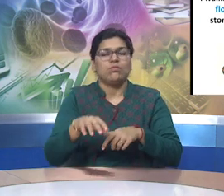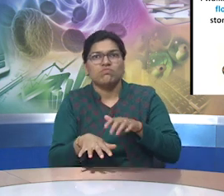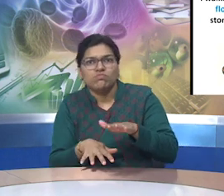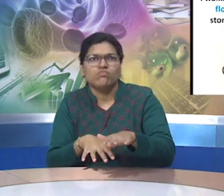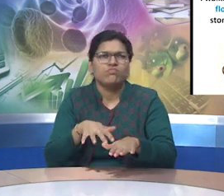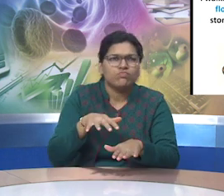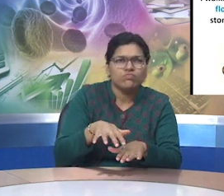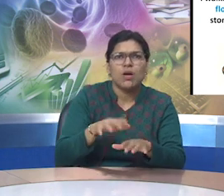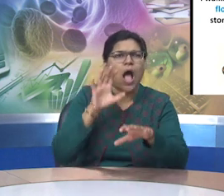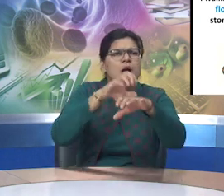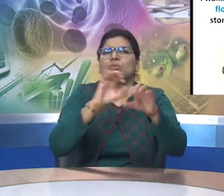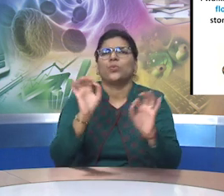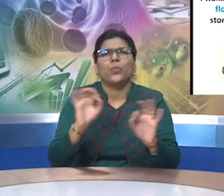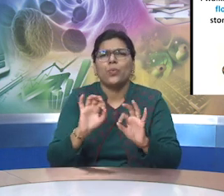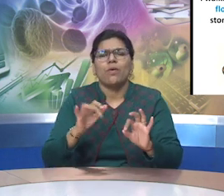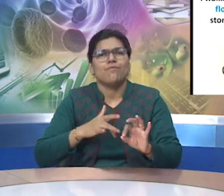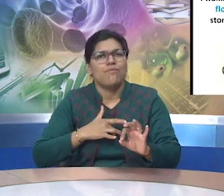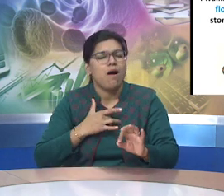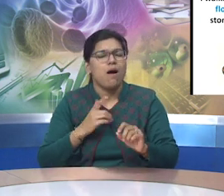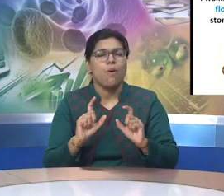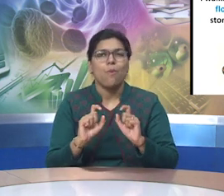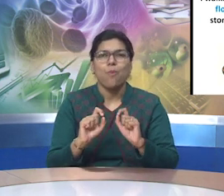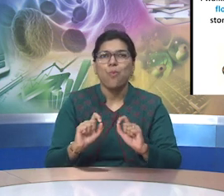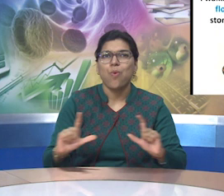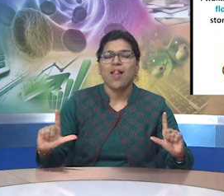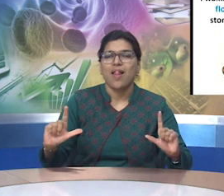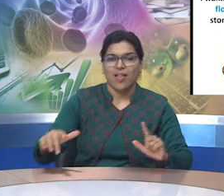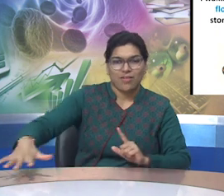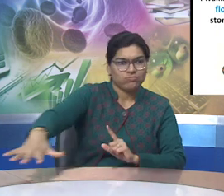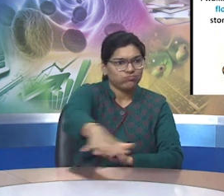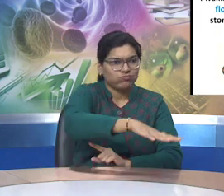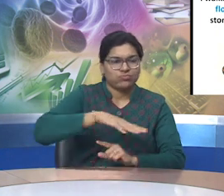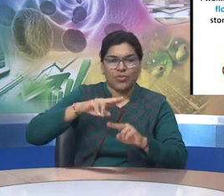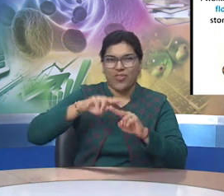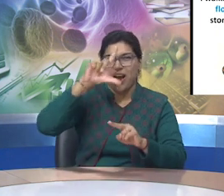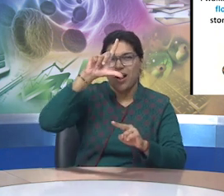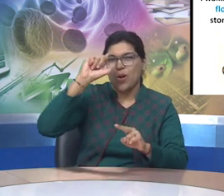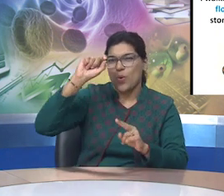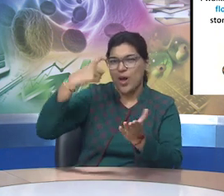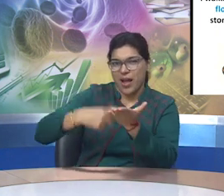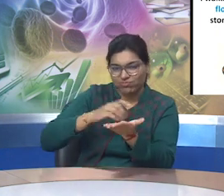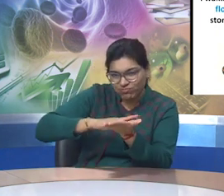I walked in and flunged